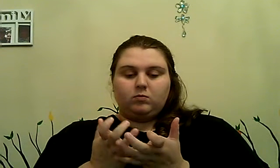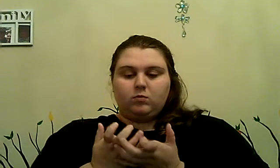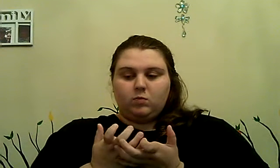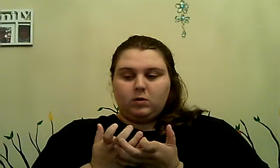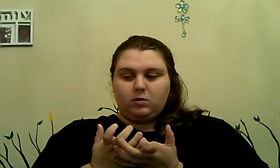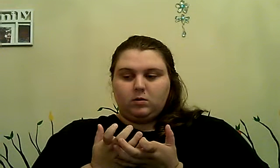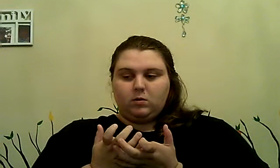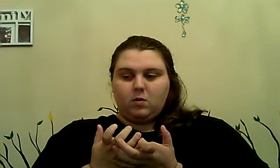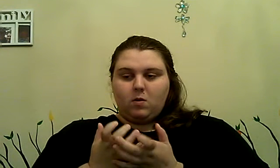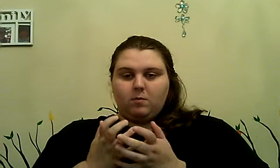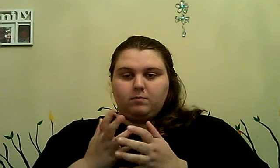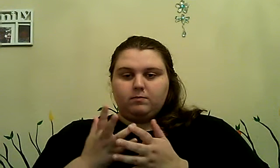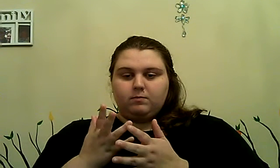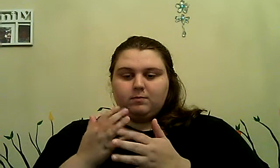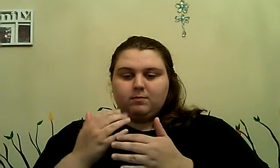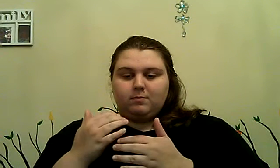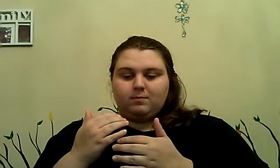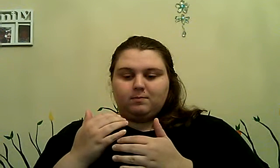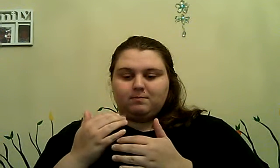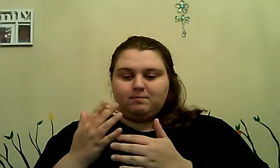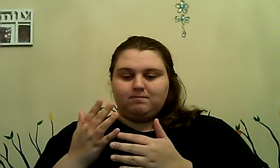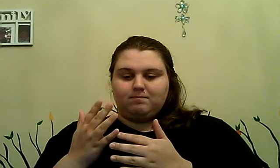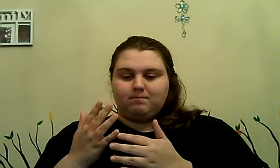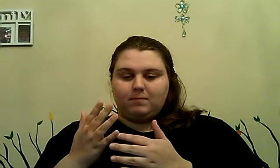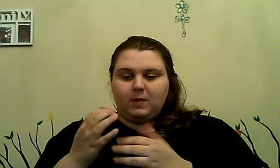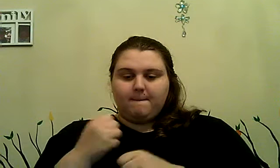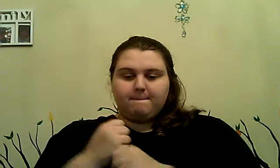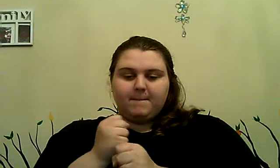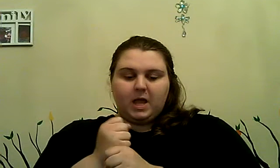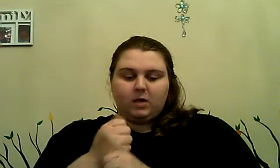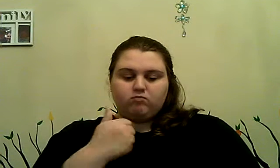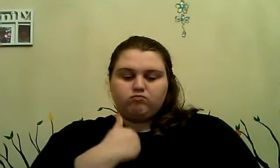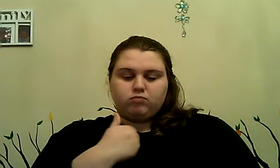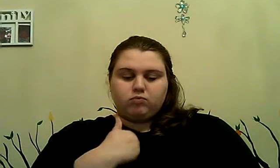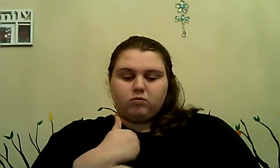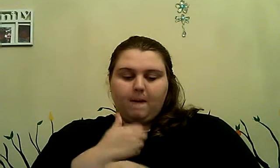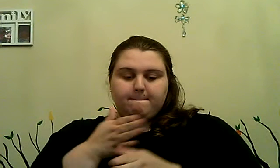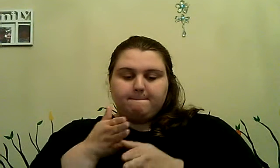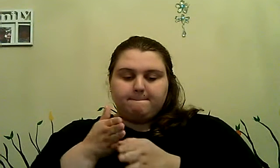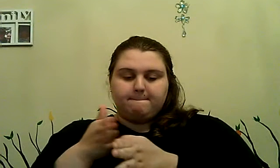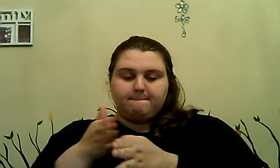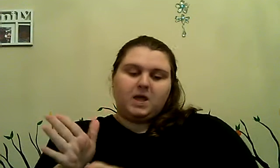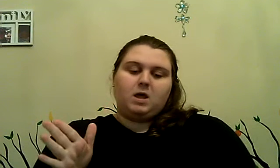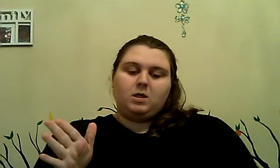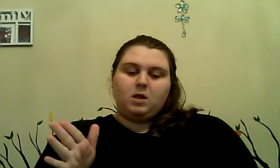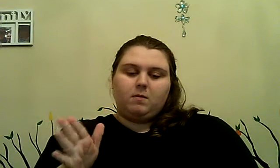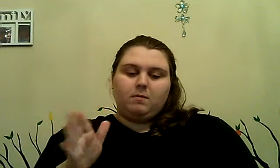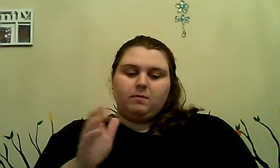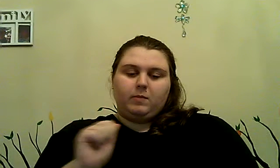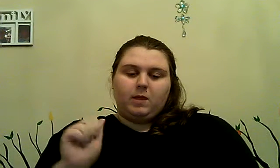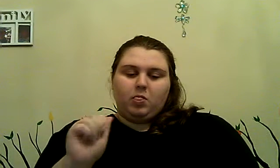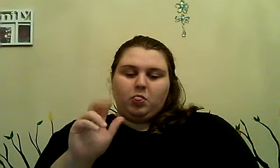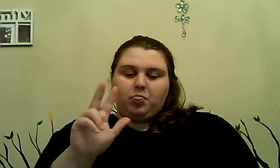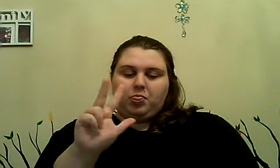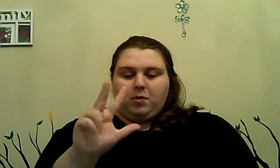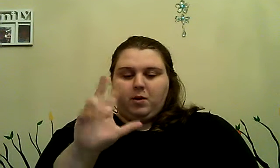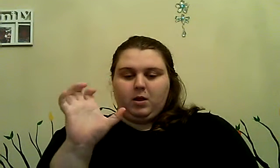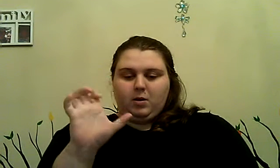walking upstream and making our own little route out of the day. And we were fording a 300 plus rod portage,